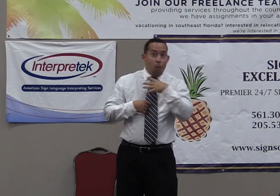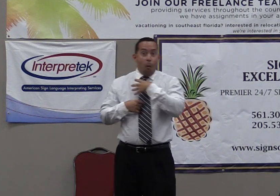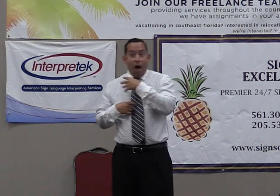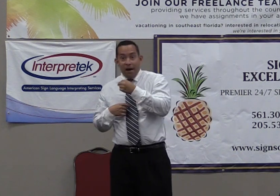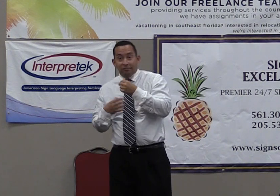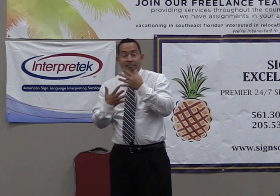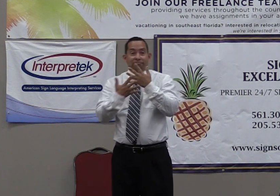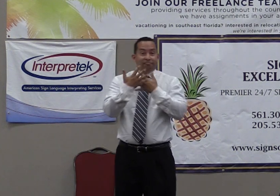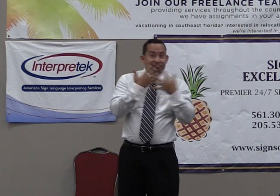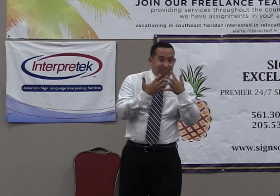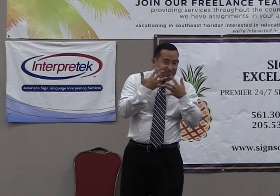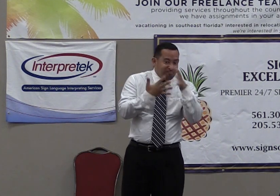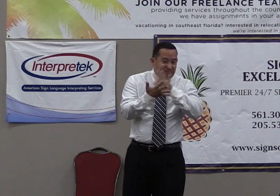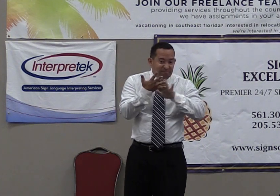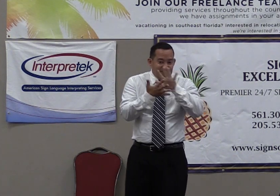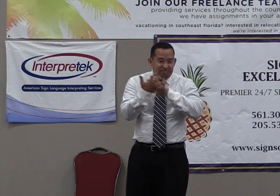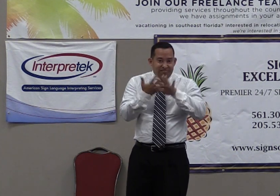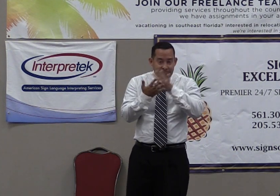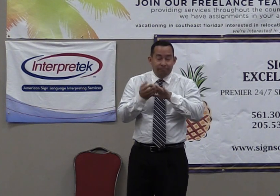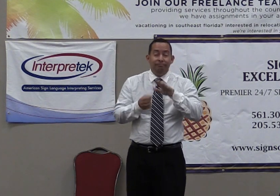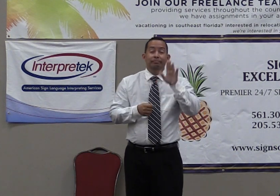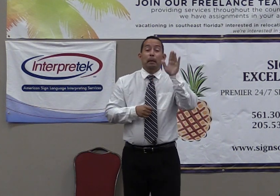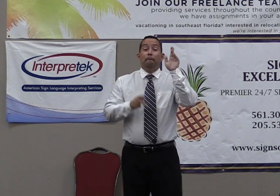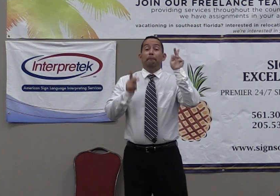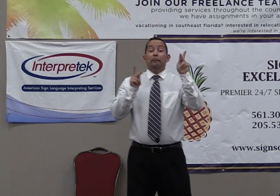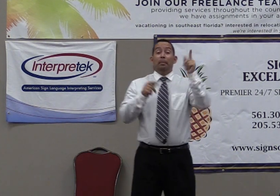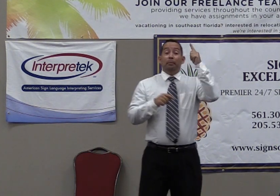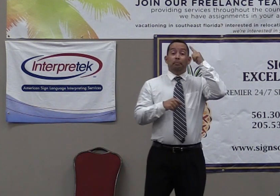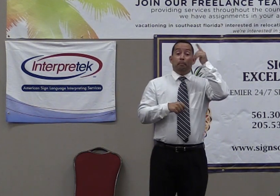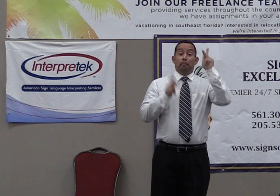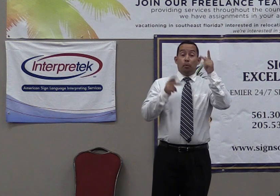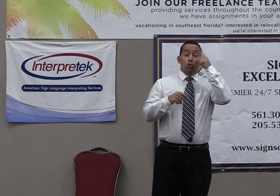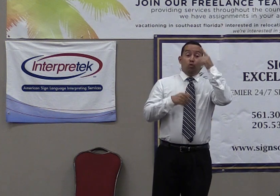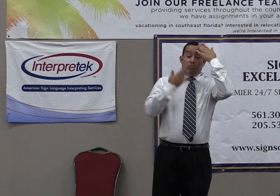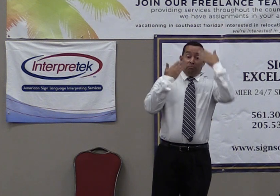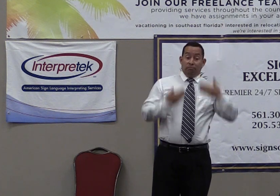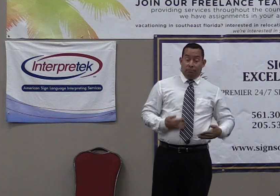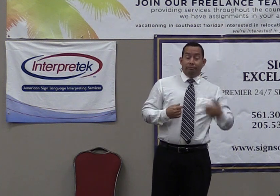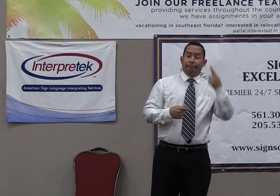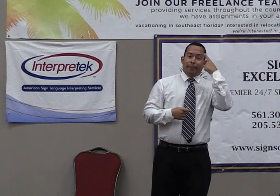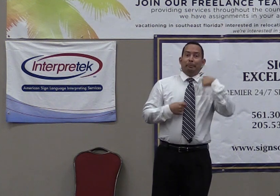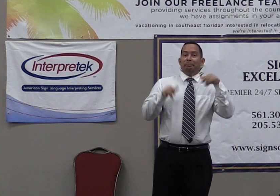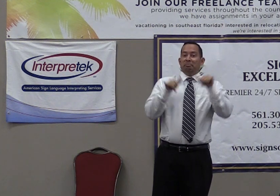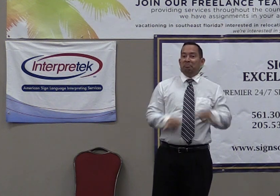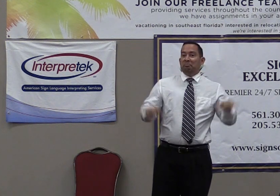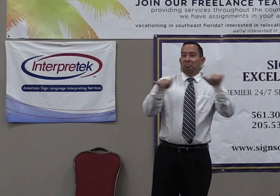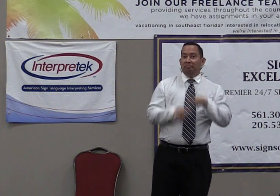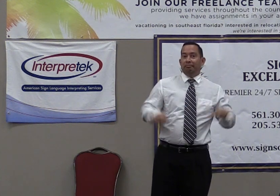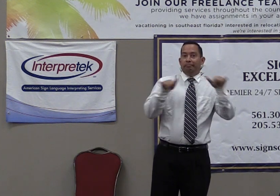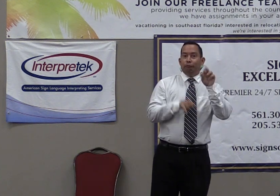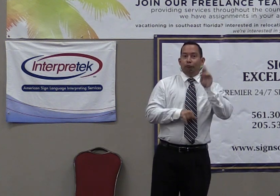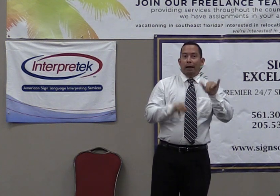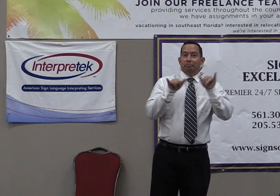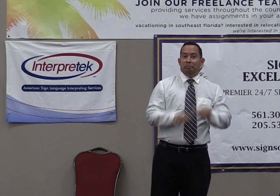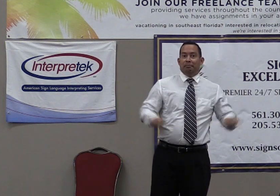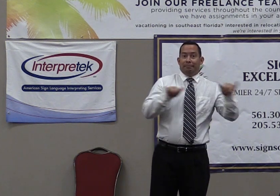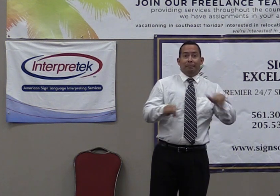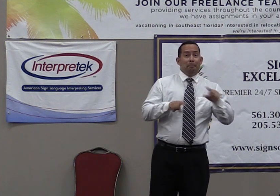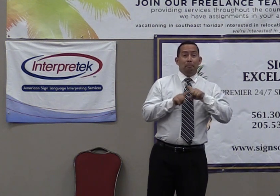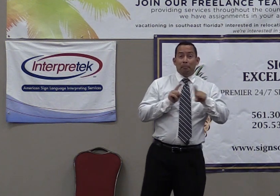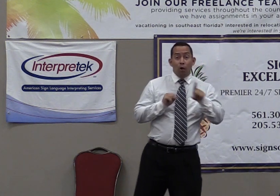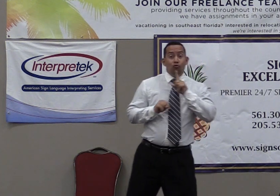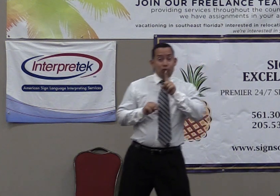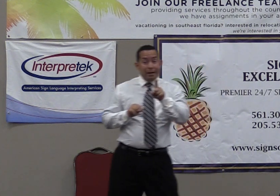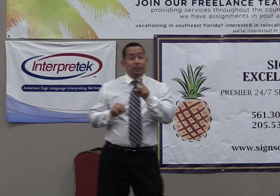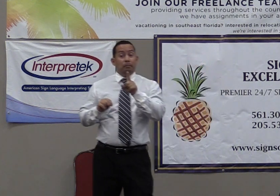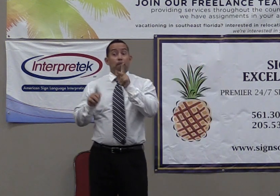know, the black and white and gray, all of those areas. People who think that, you know, I like Ray